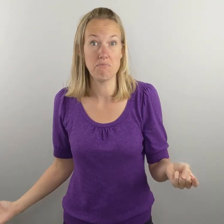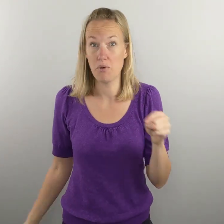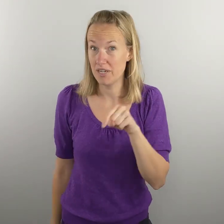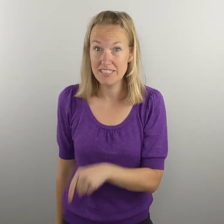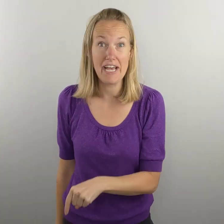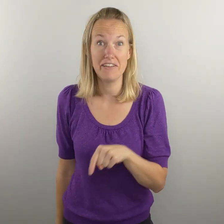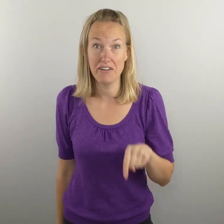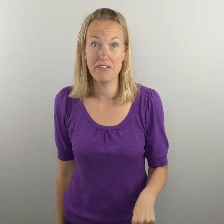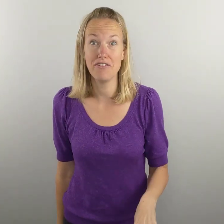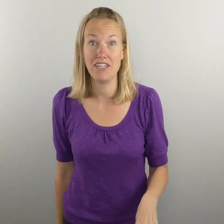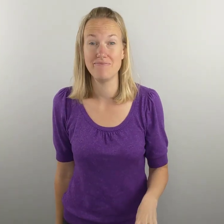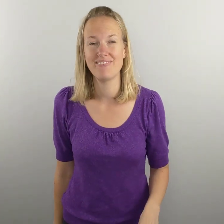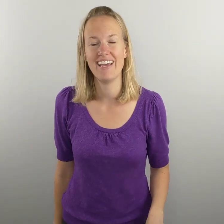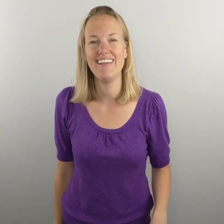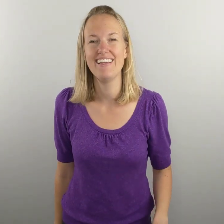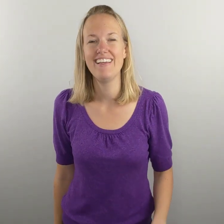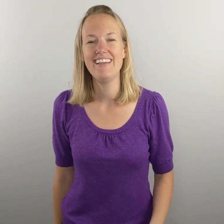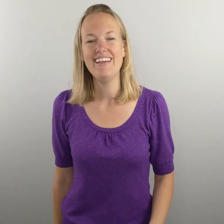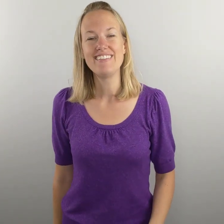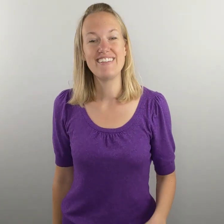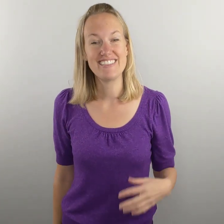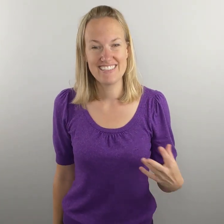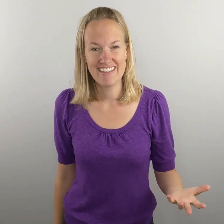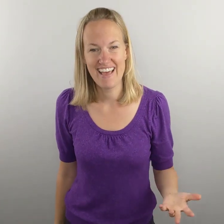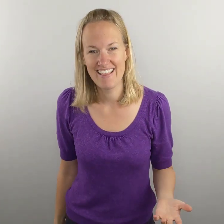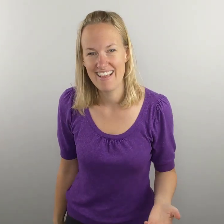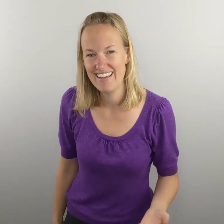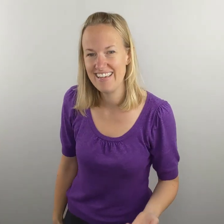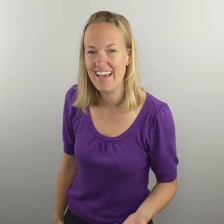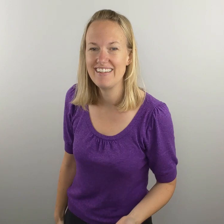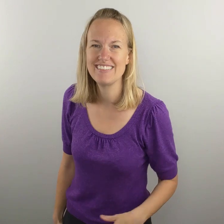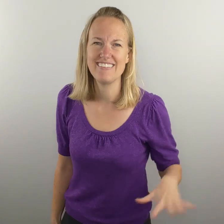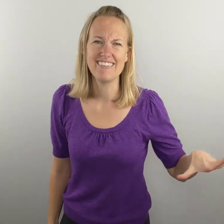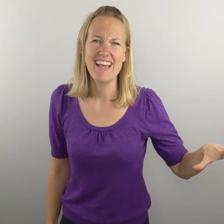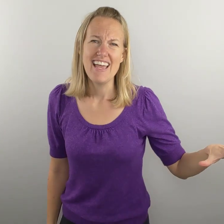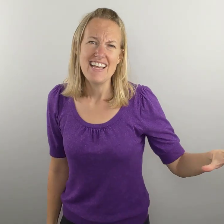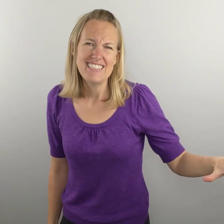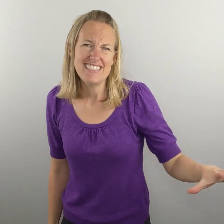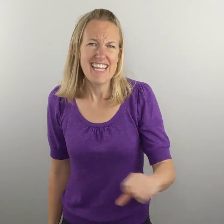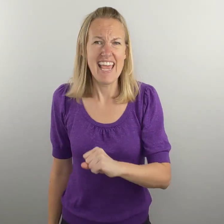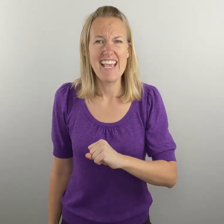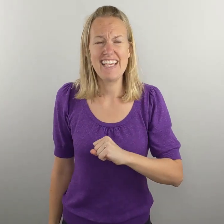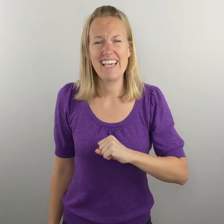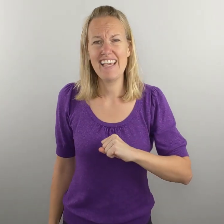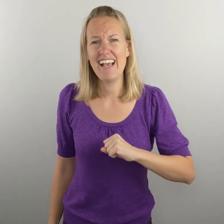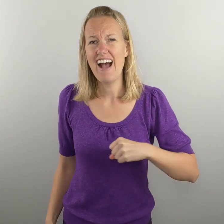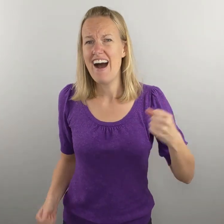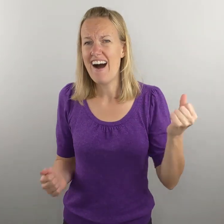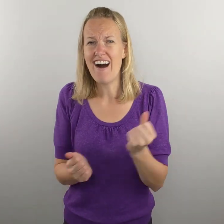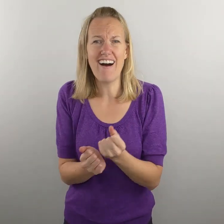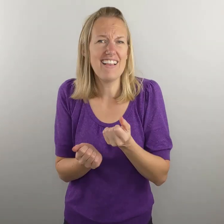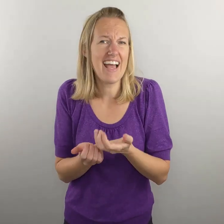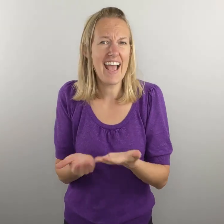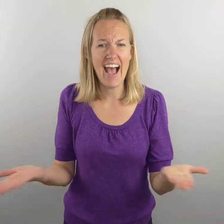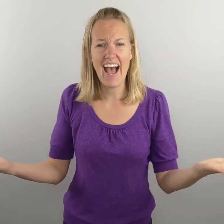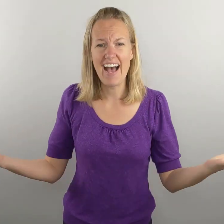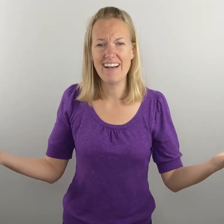point exactly to your feet, okay? So let's try that line again. So taking all I